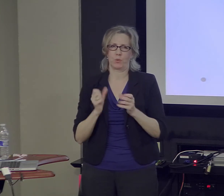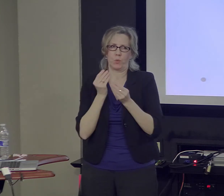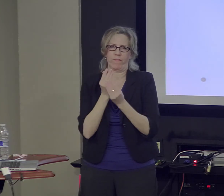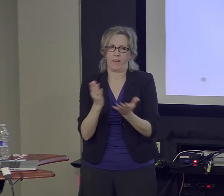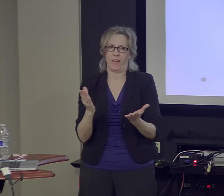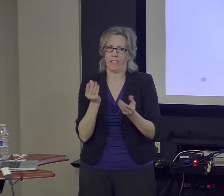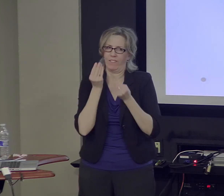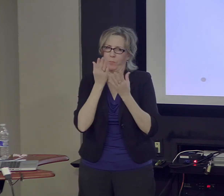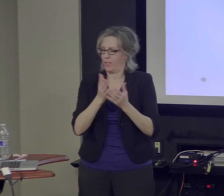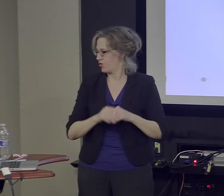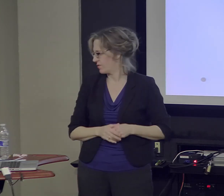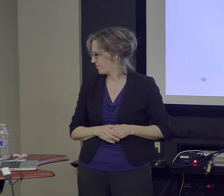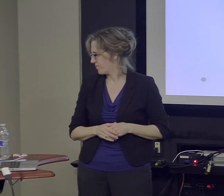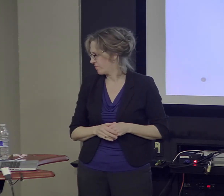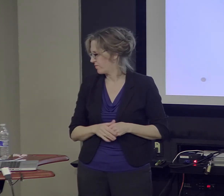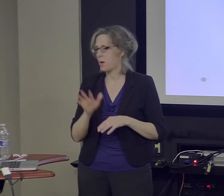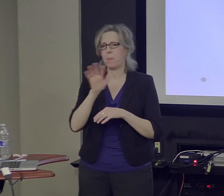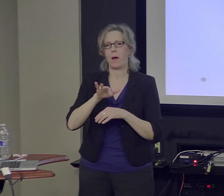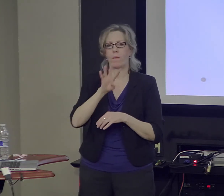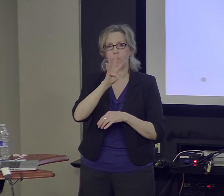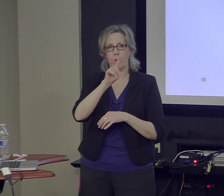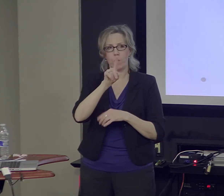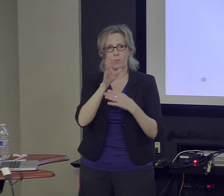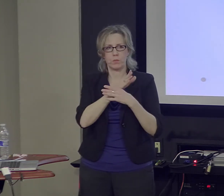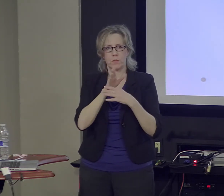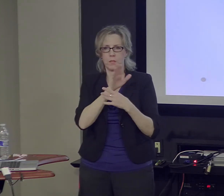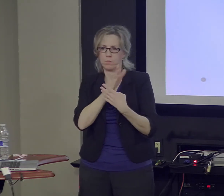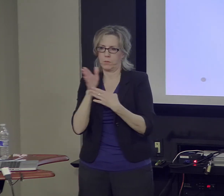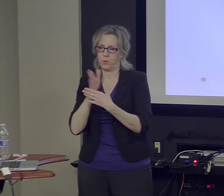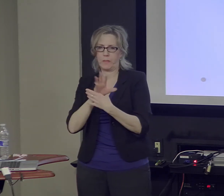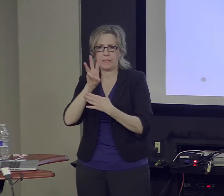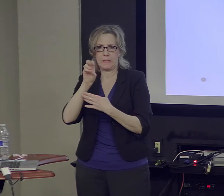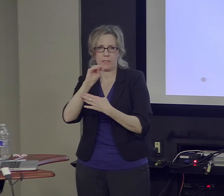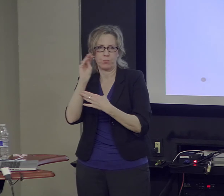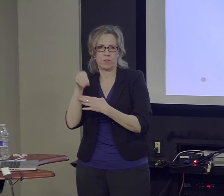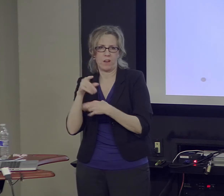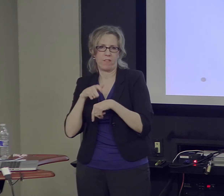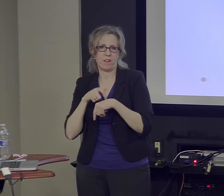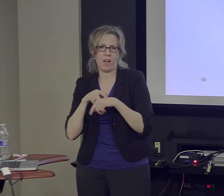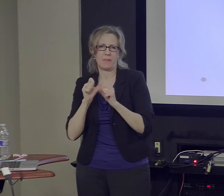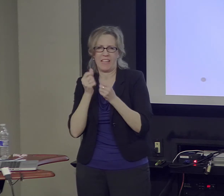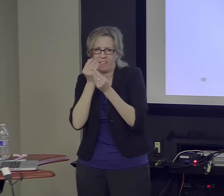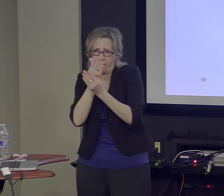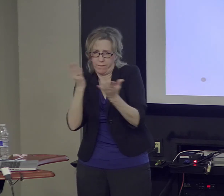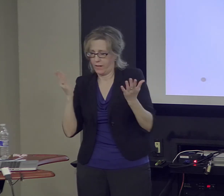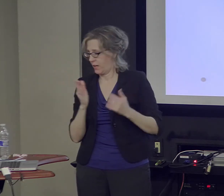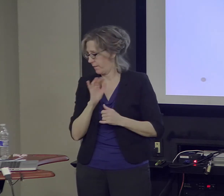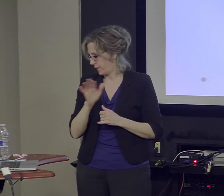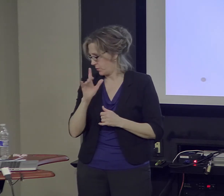information was understood 41 to 60% of the time, and